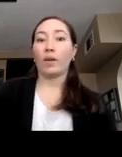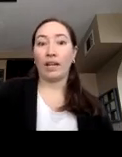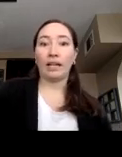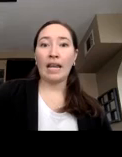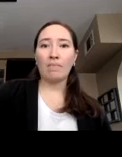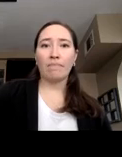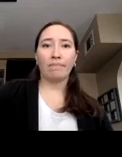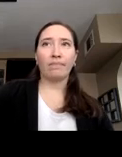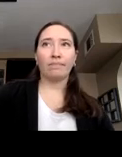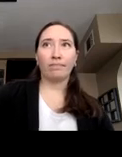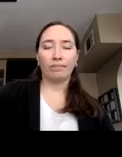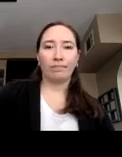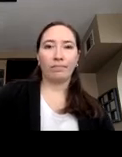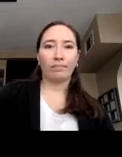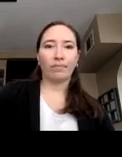We're giving it a name.